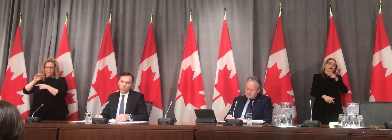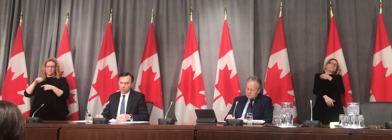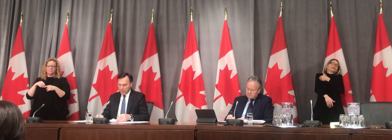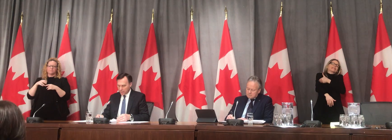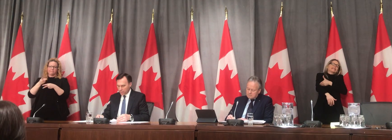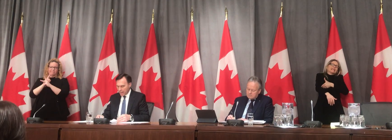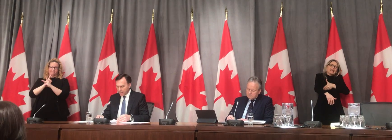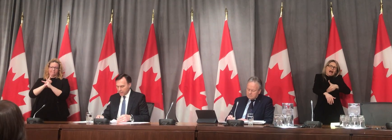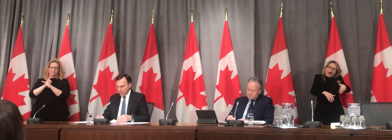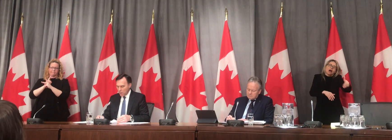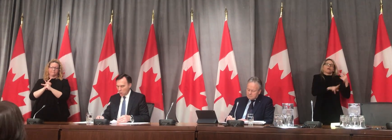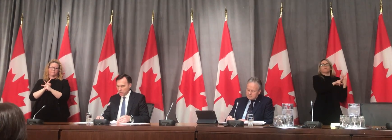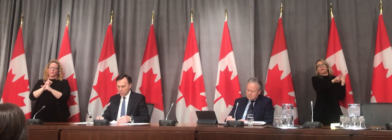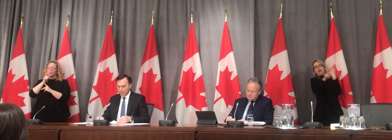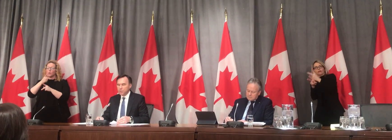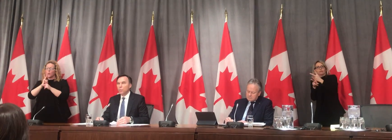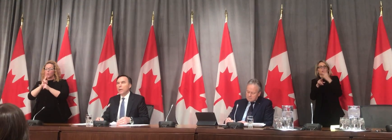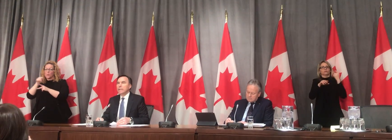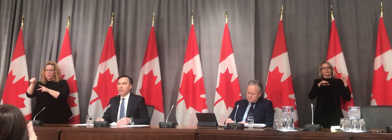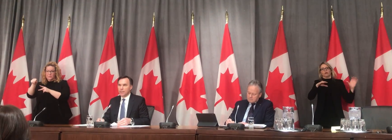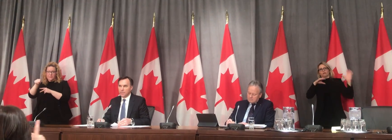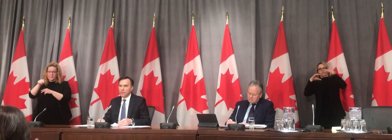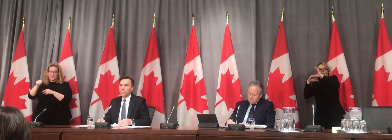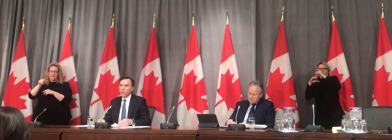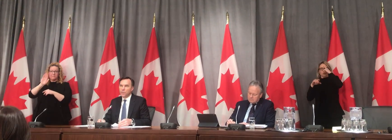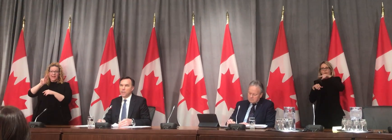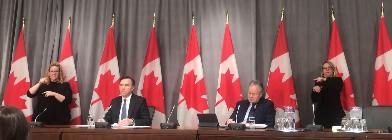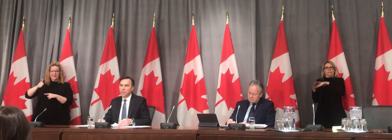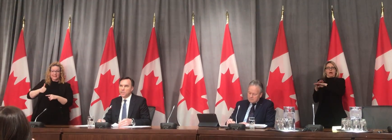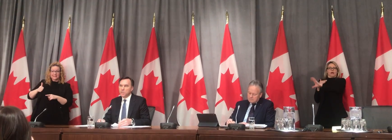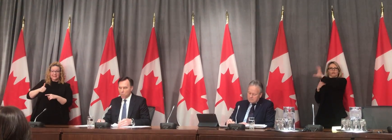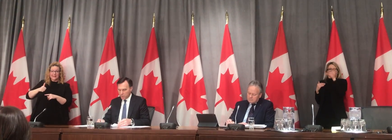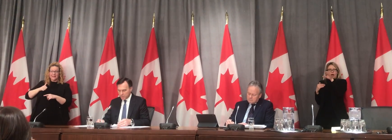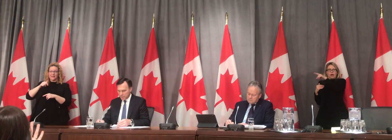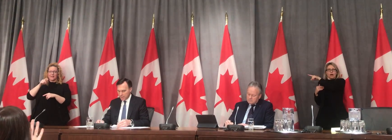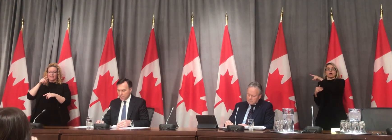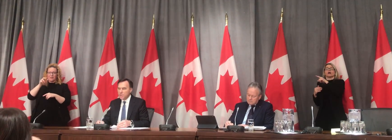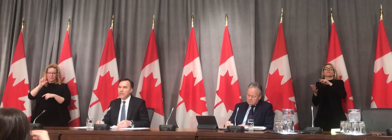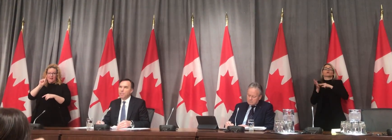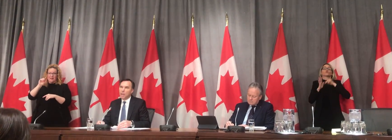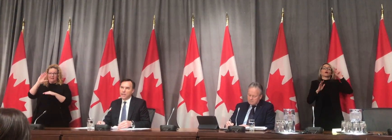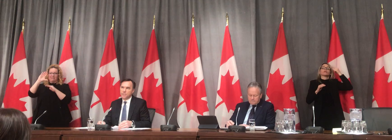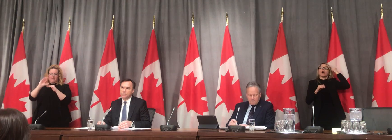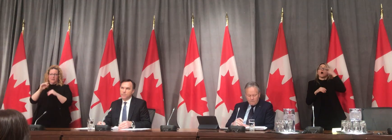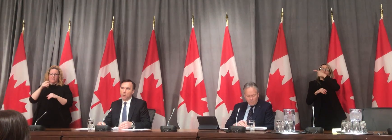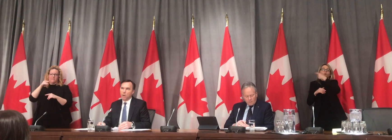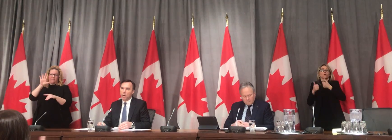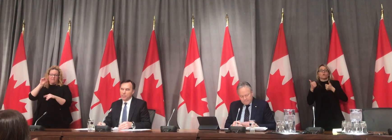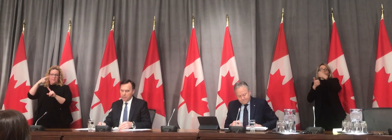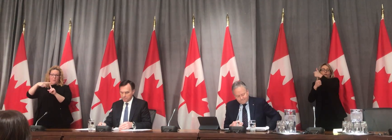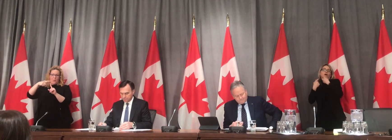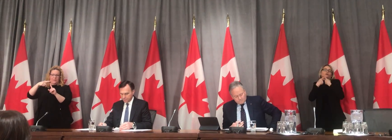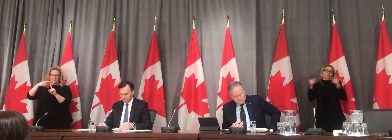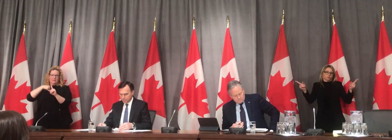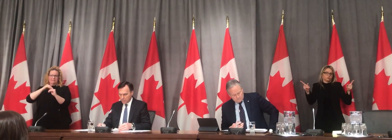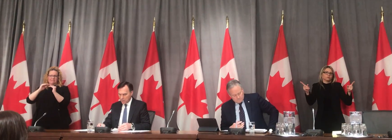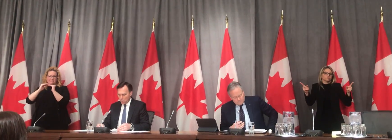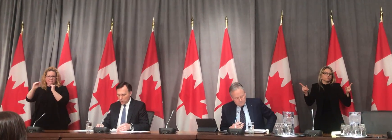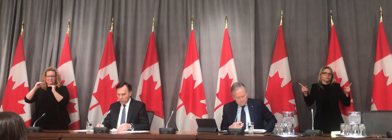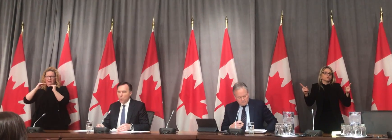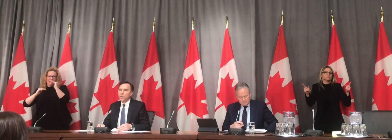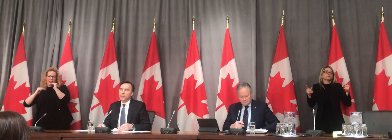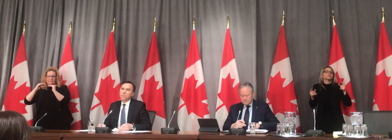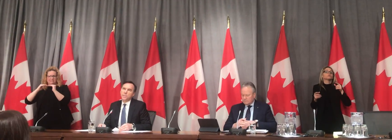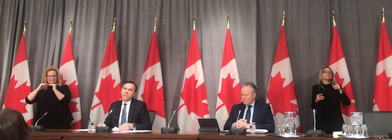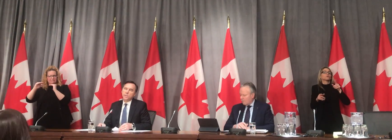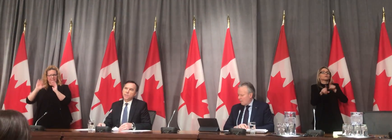the Governor of the Bank of Canada, also announced a rate cut of 50 basis points to stabilize our economy.